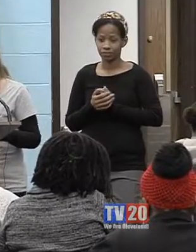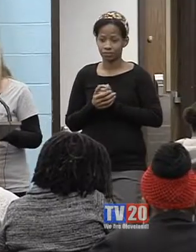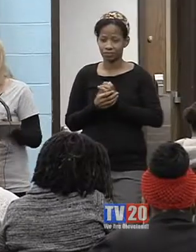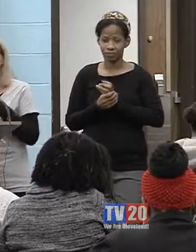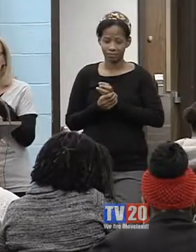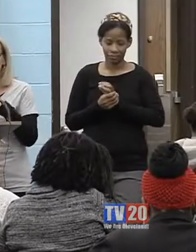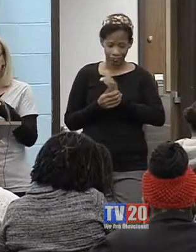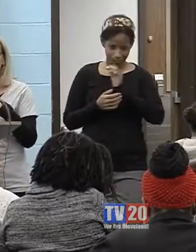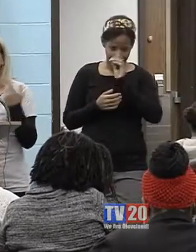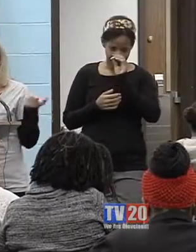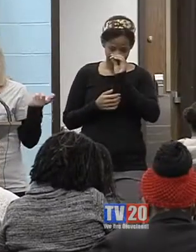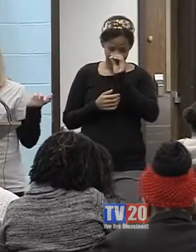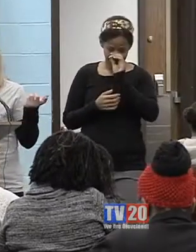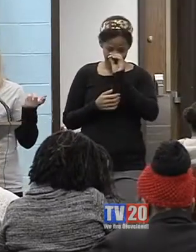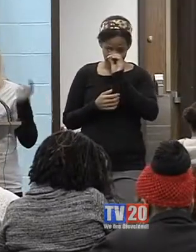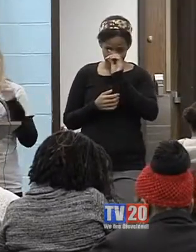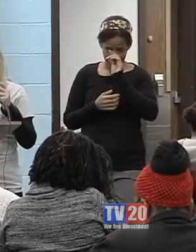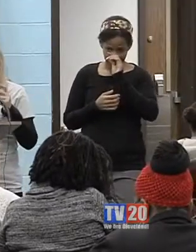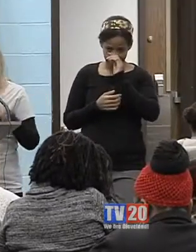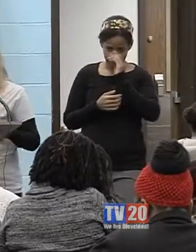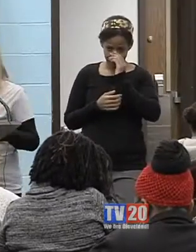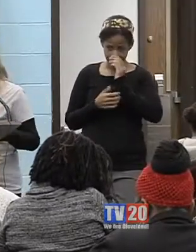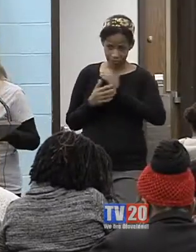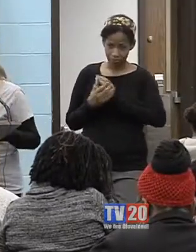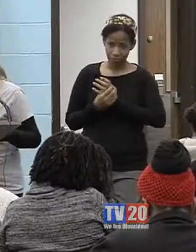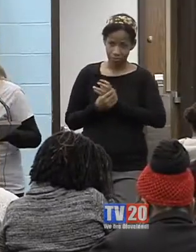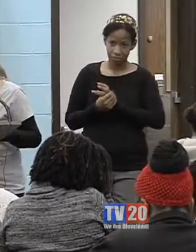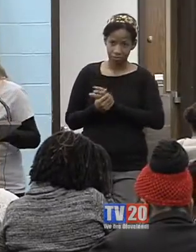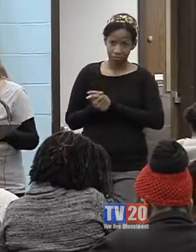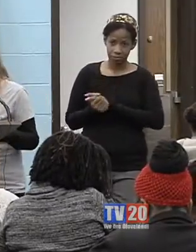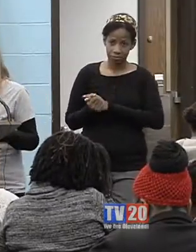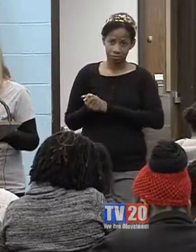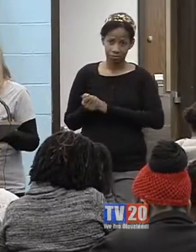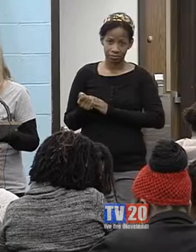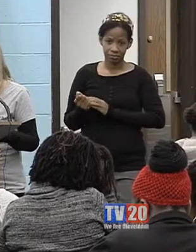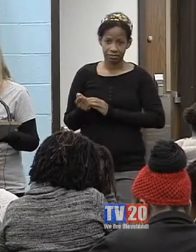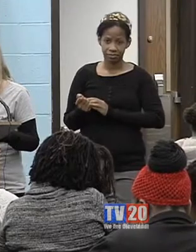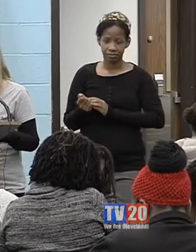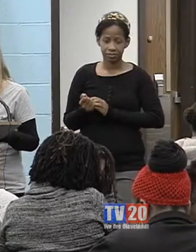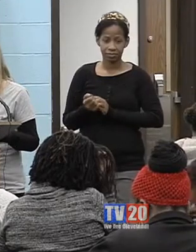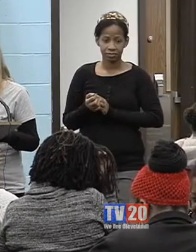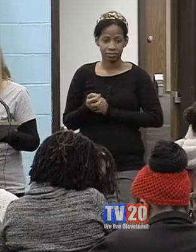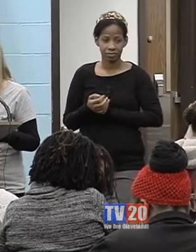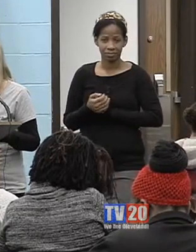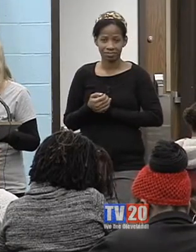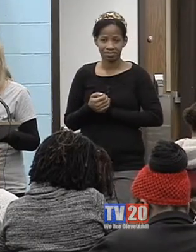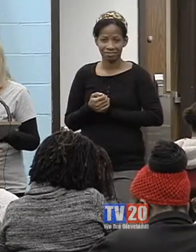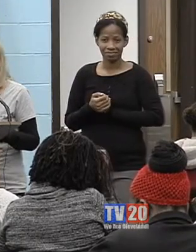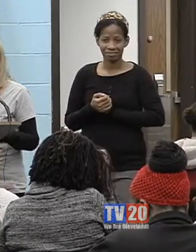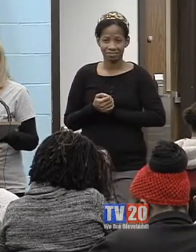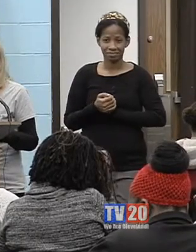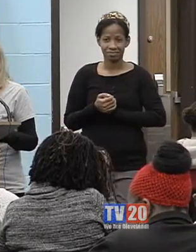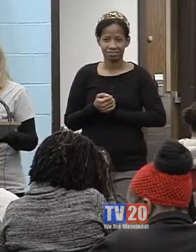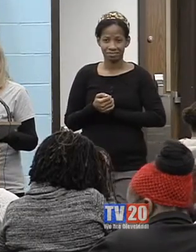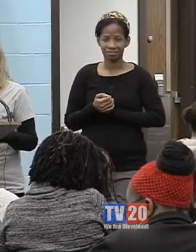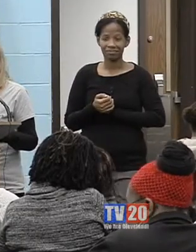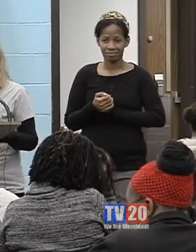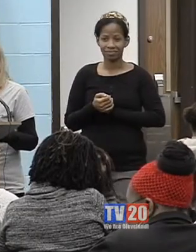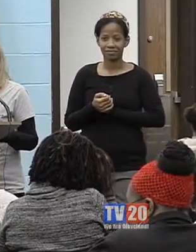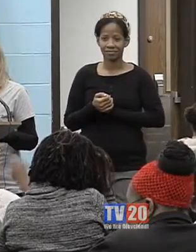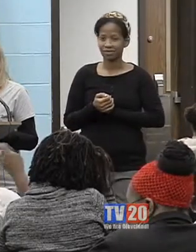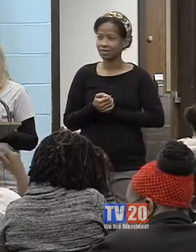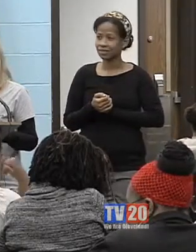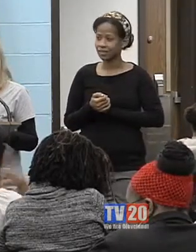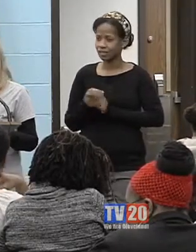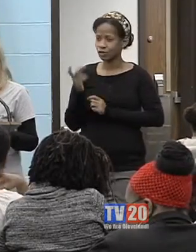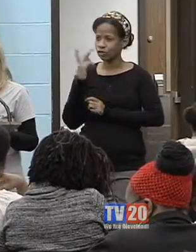Anyhow, sometimes he is my white cane when I don't have mine. But now, see can also be used wrong. Yeah. Did